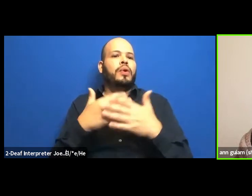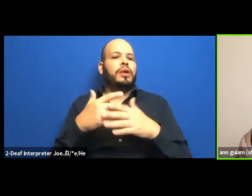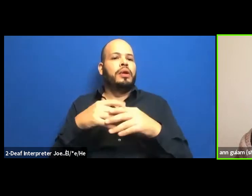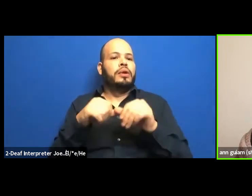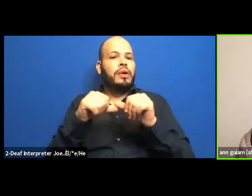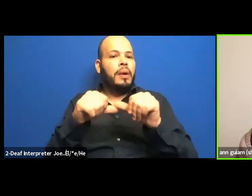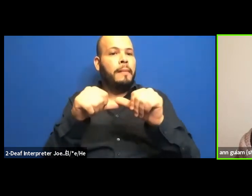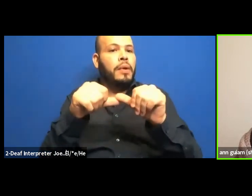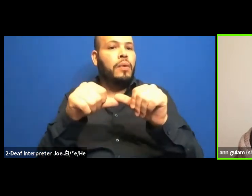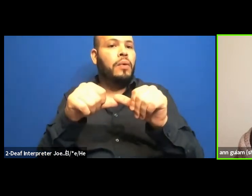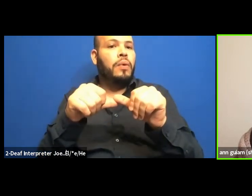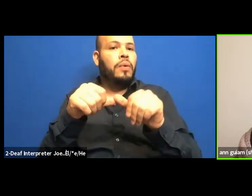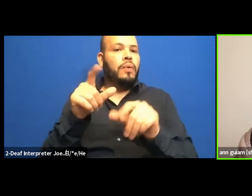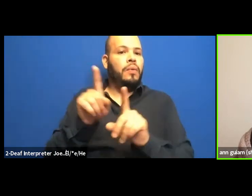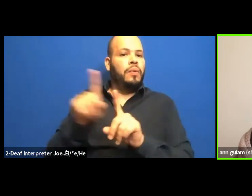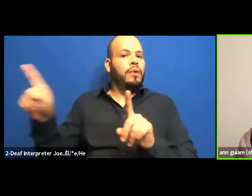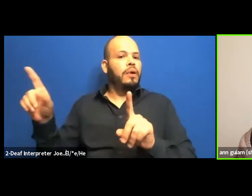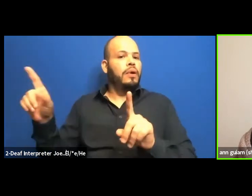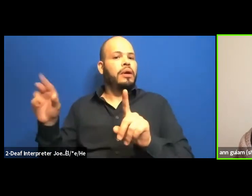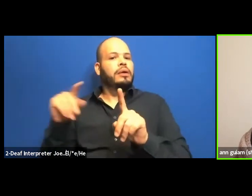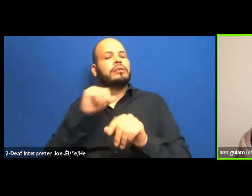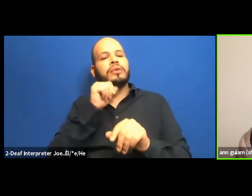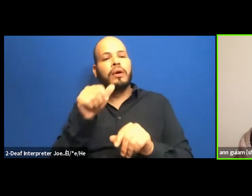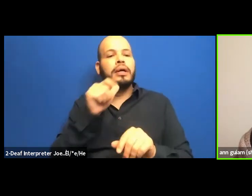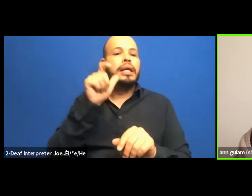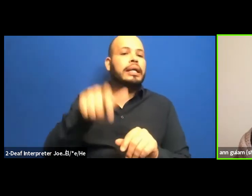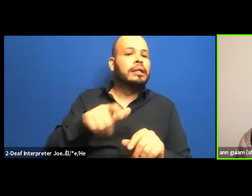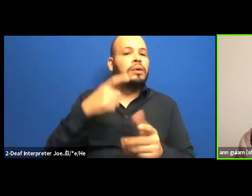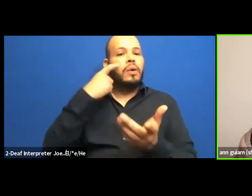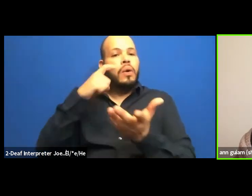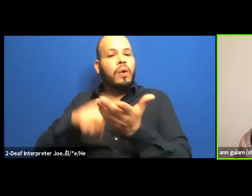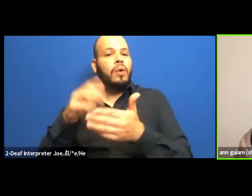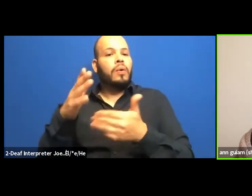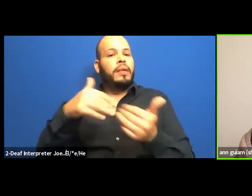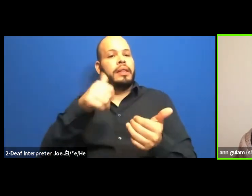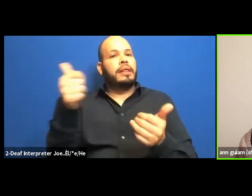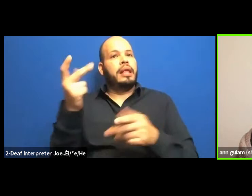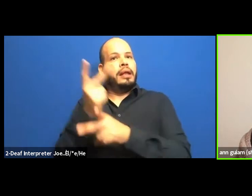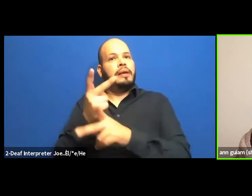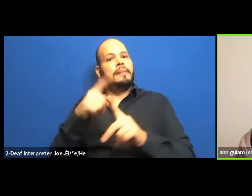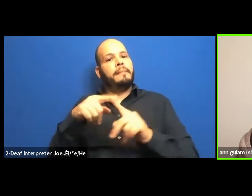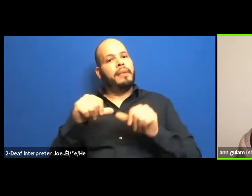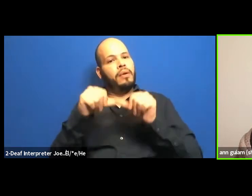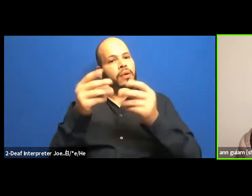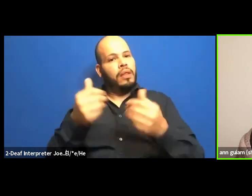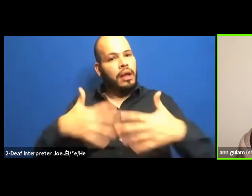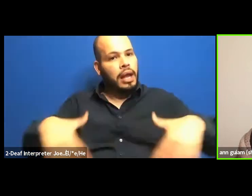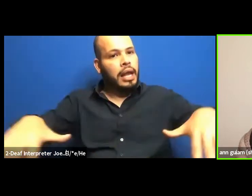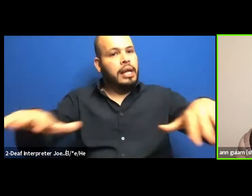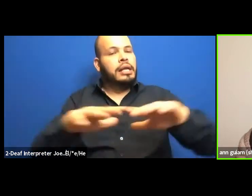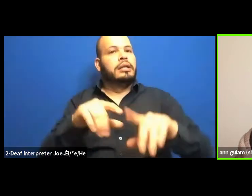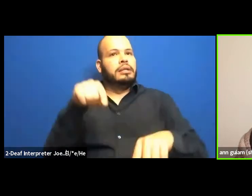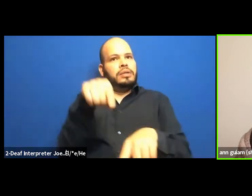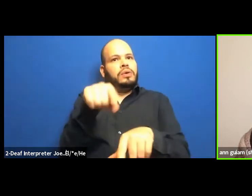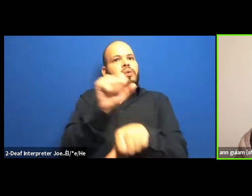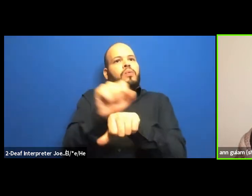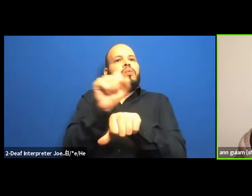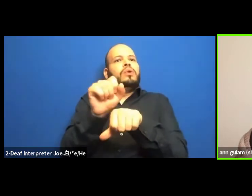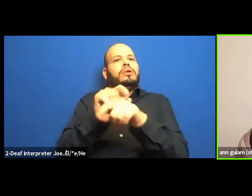this work. Connections may grow or break, but remember it's okay to not